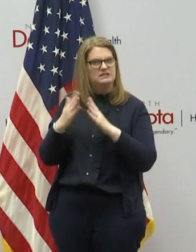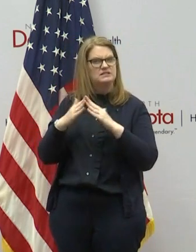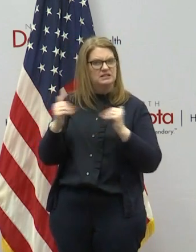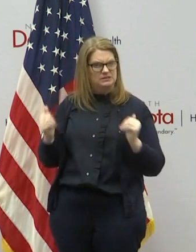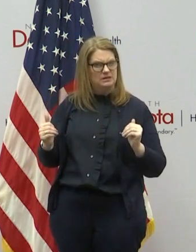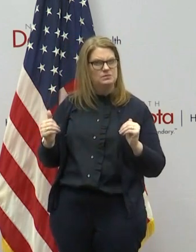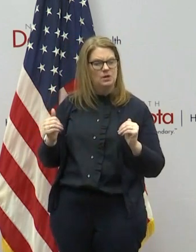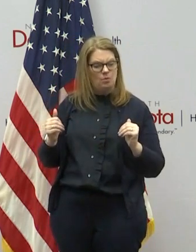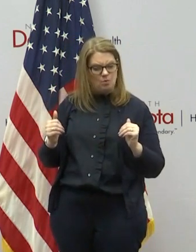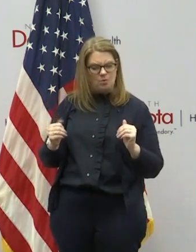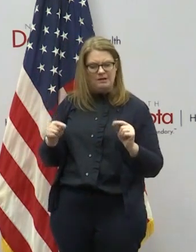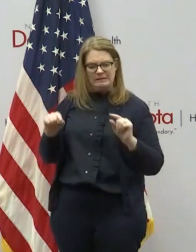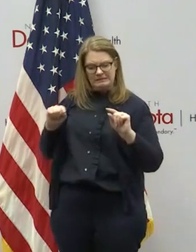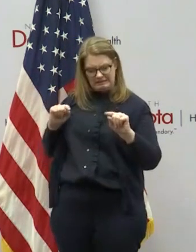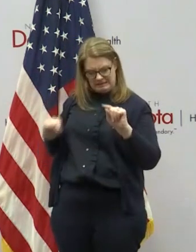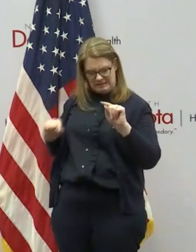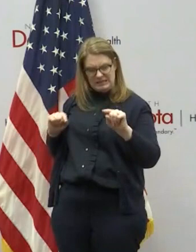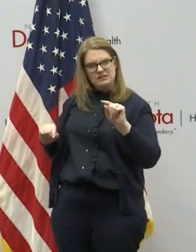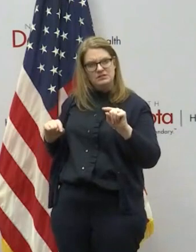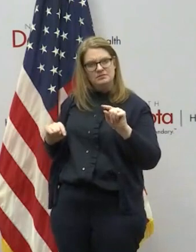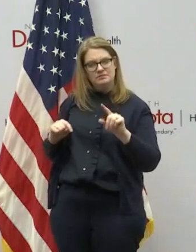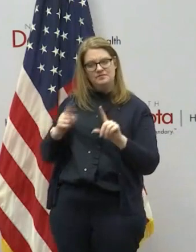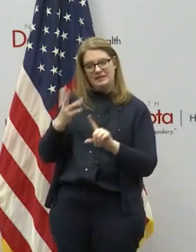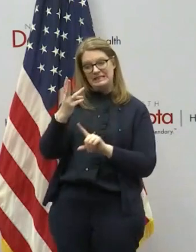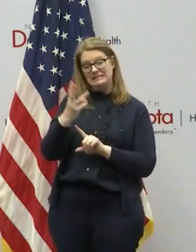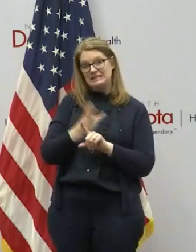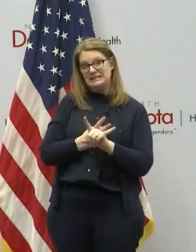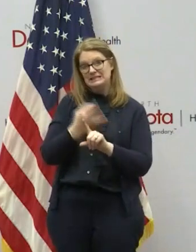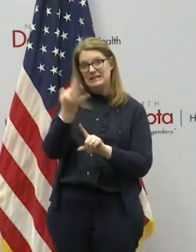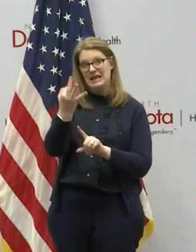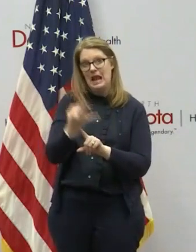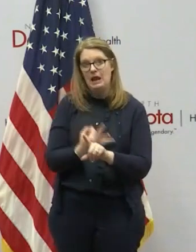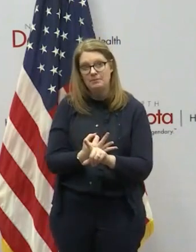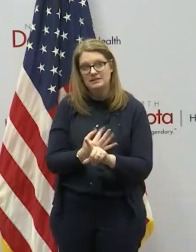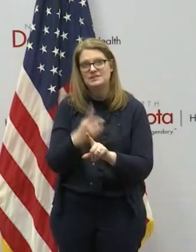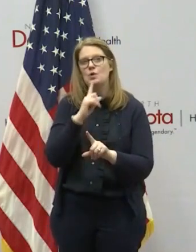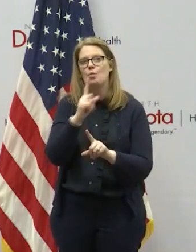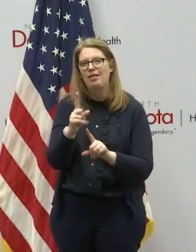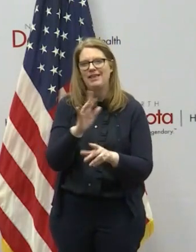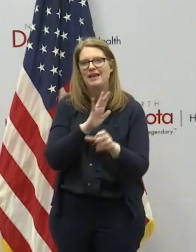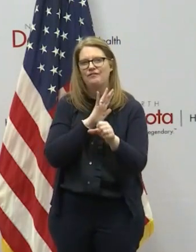that these systems are going to take 6 months to 9 months to stand up.